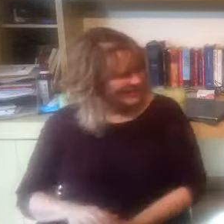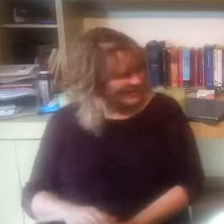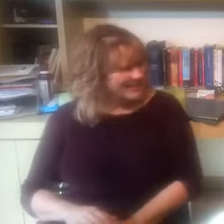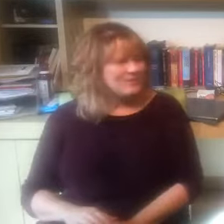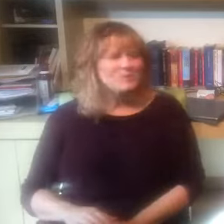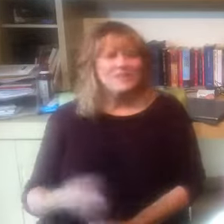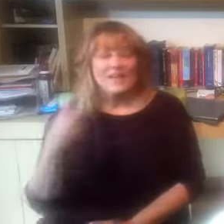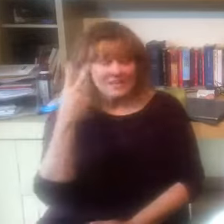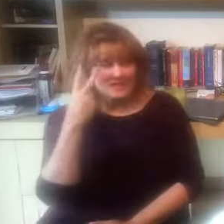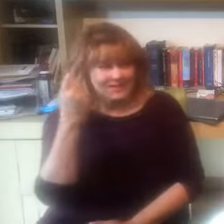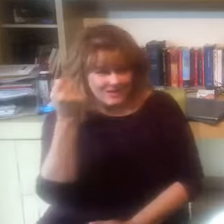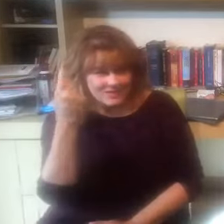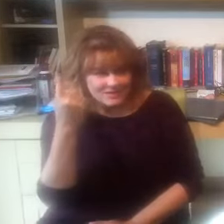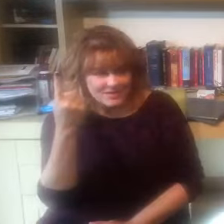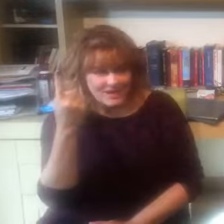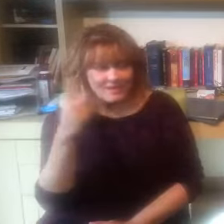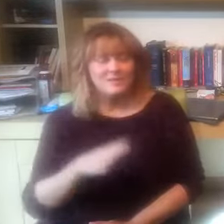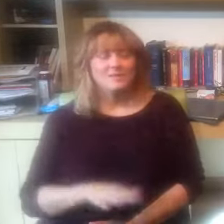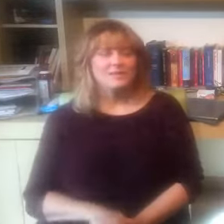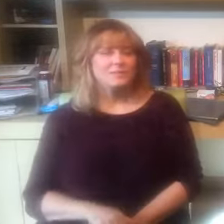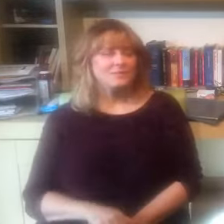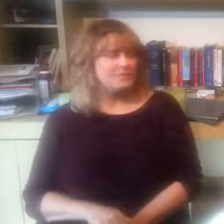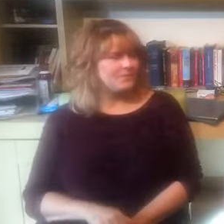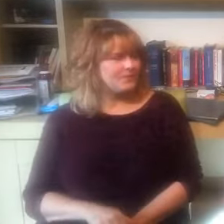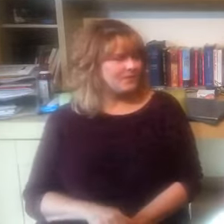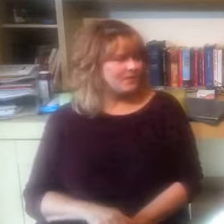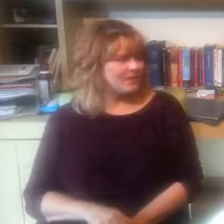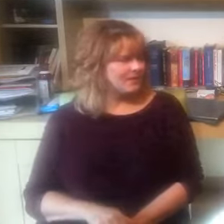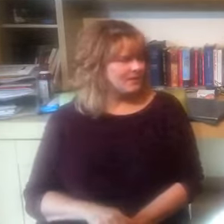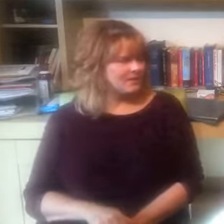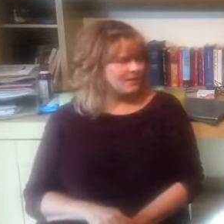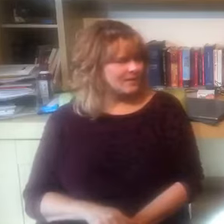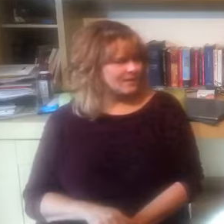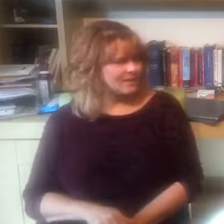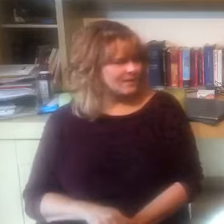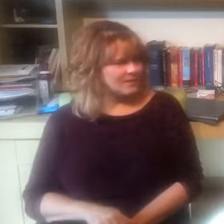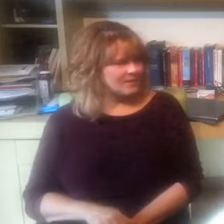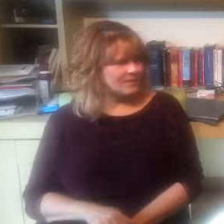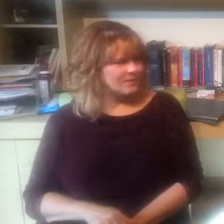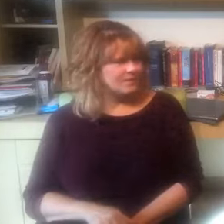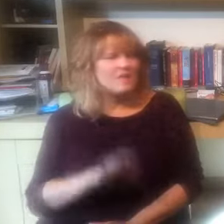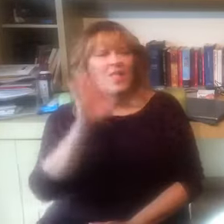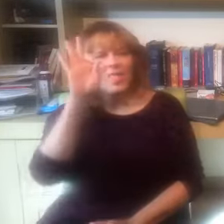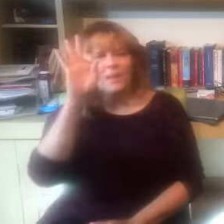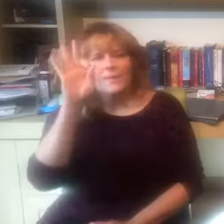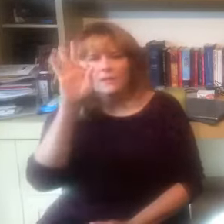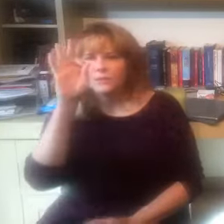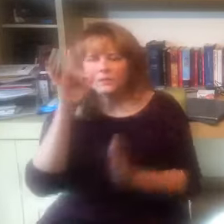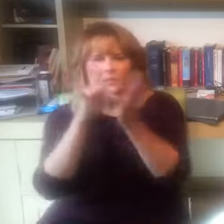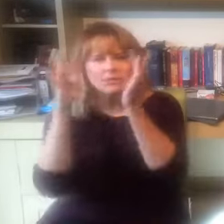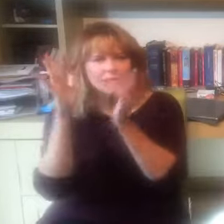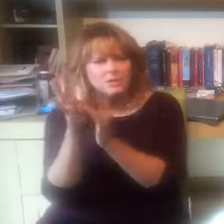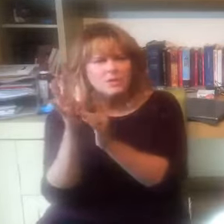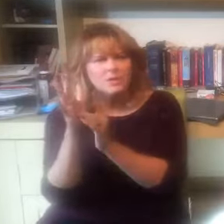see, the very heart of the ministry of Jesus